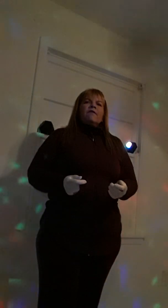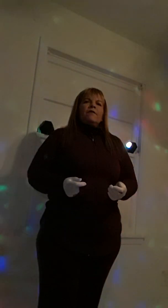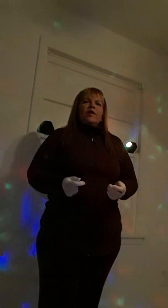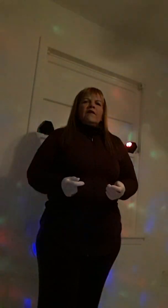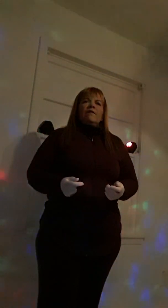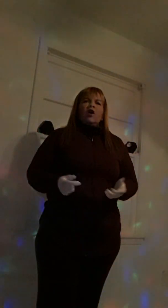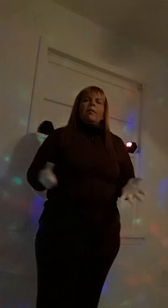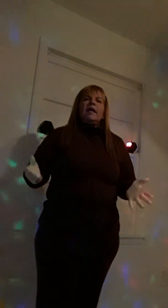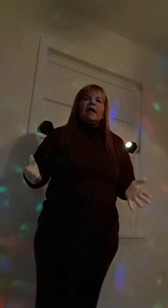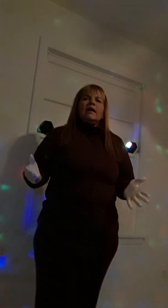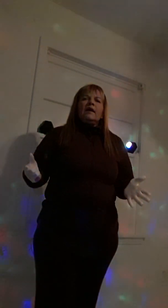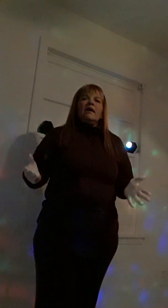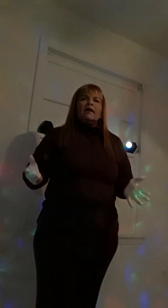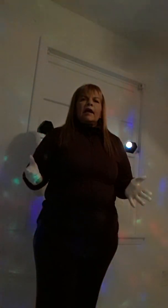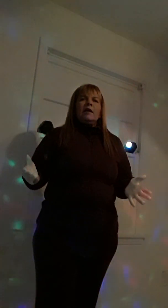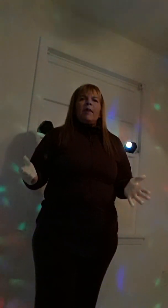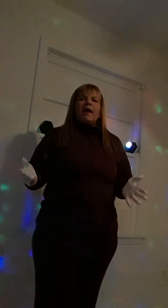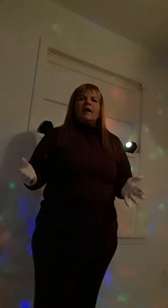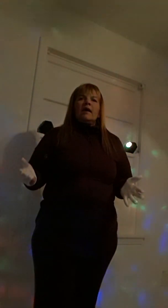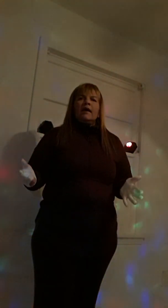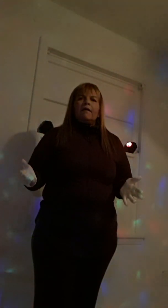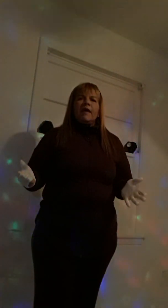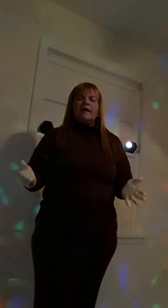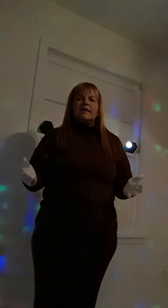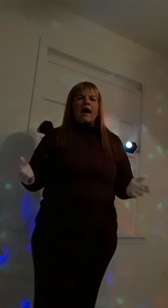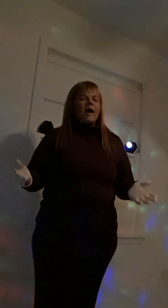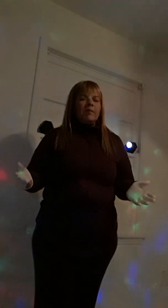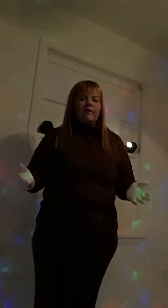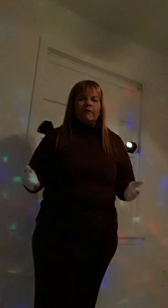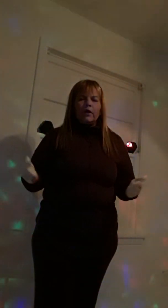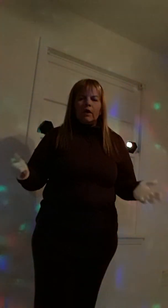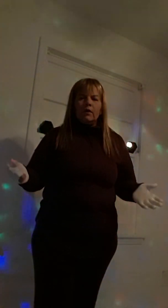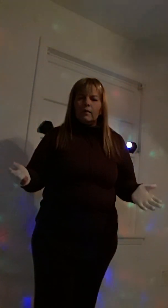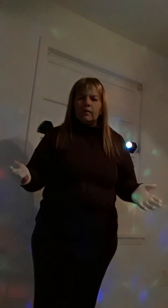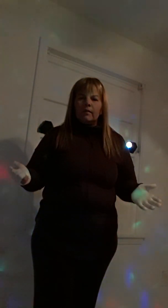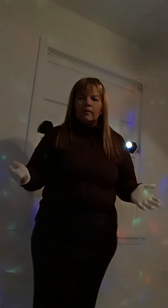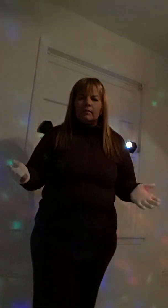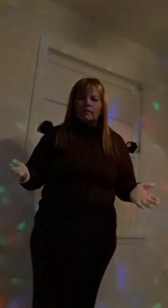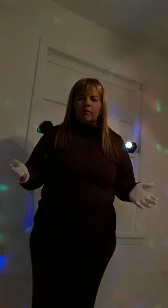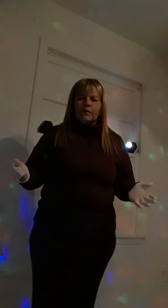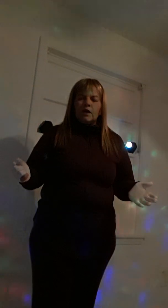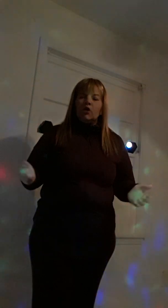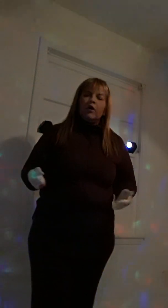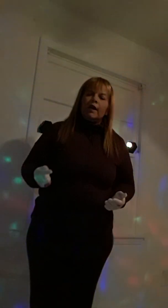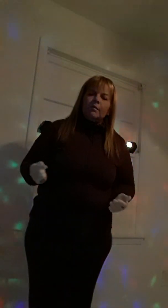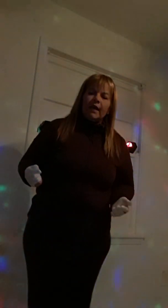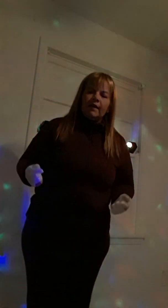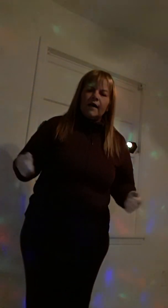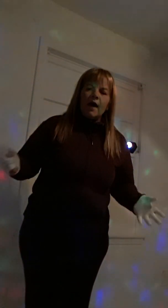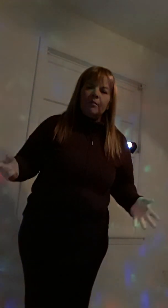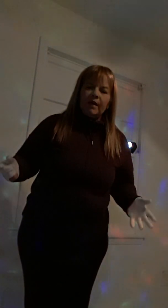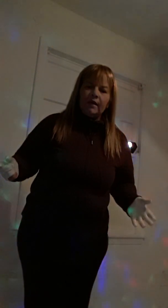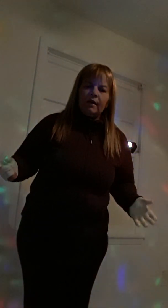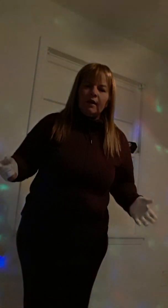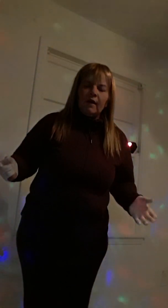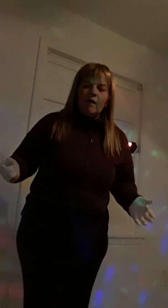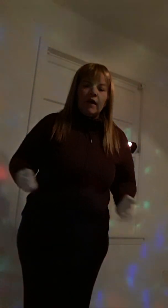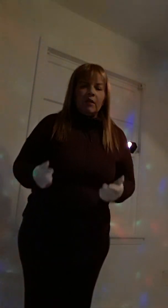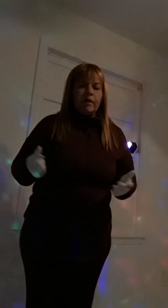therefore, if nobody can make things happen for you, you can make it happen. And if people